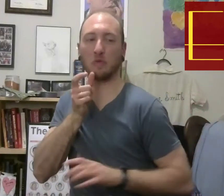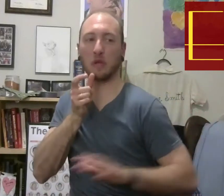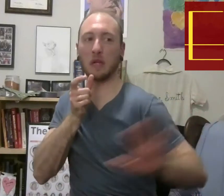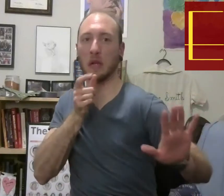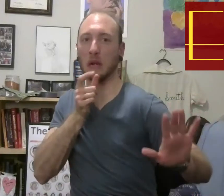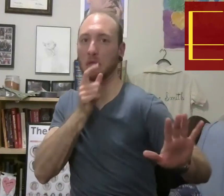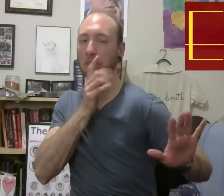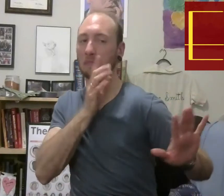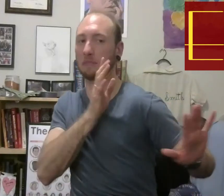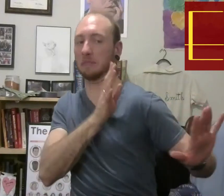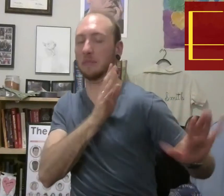and